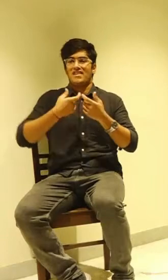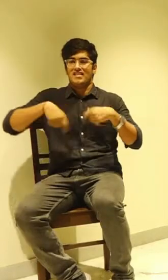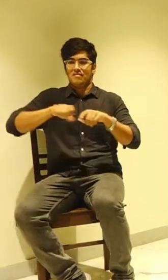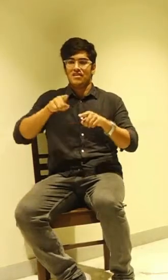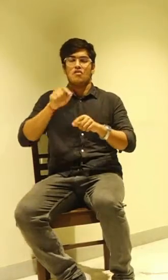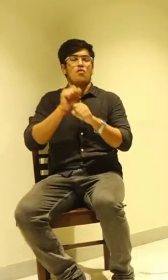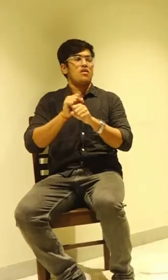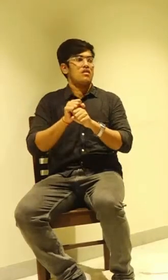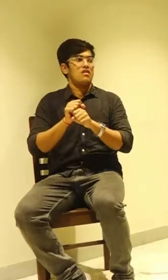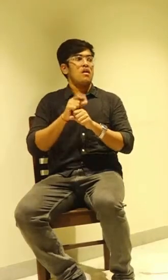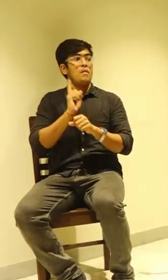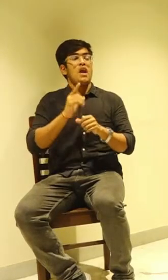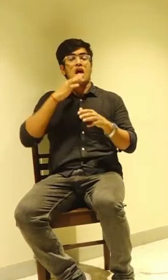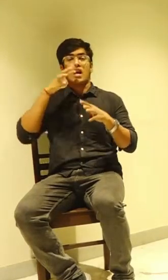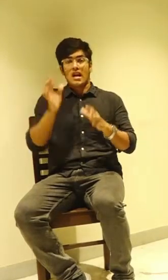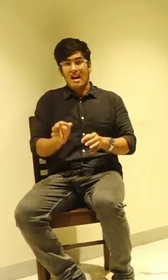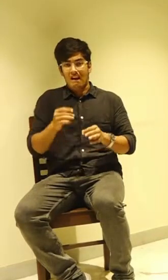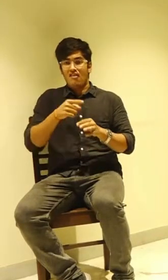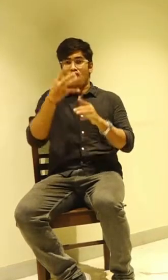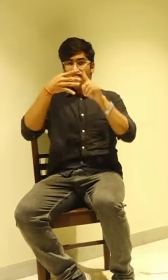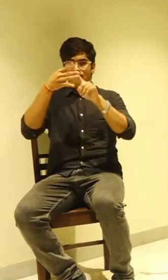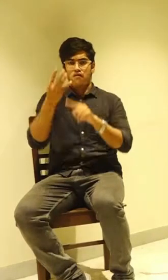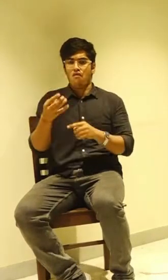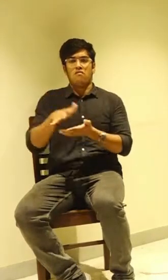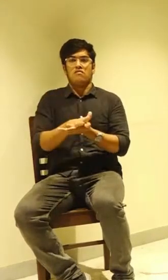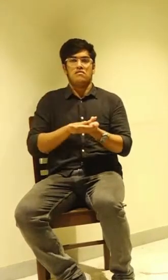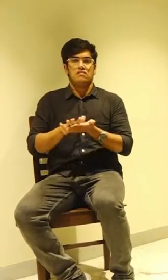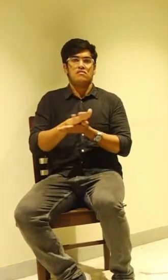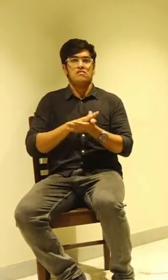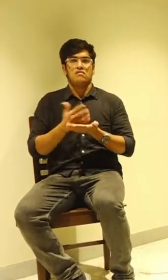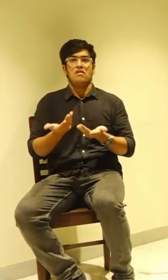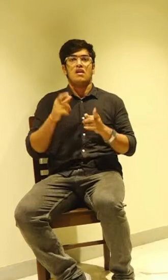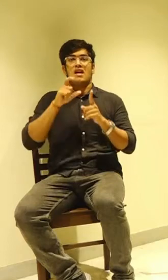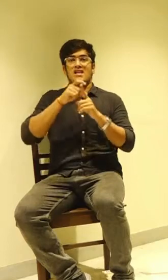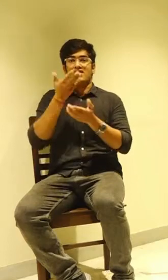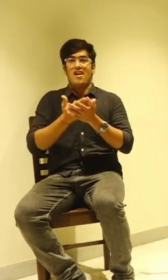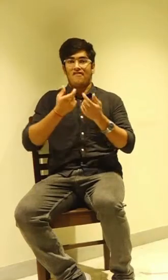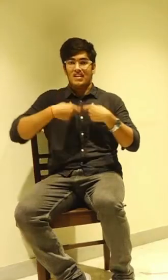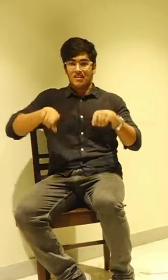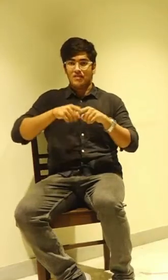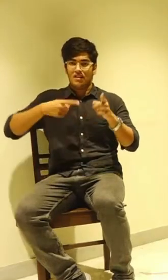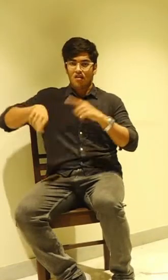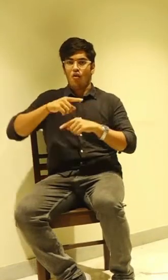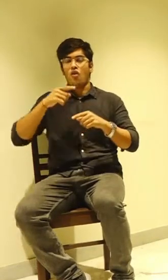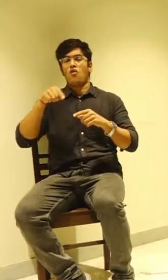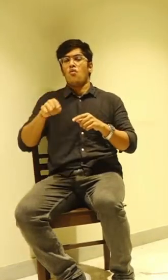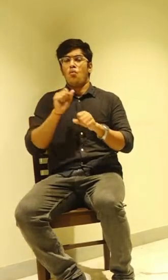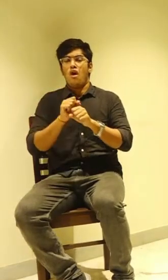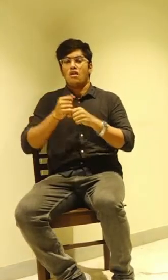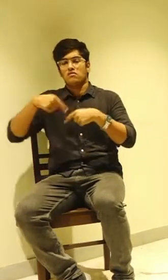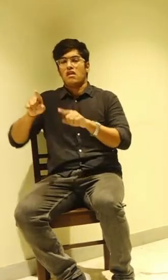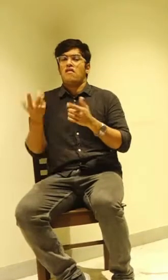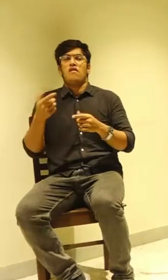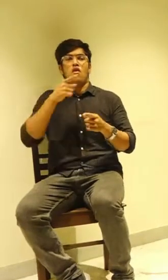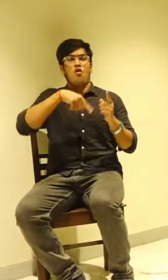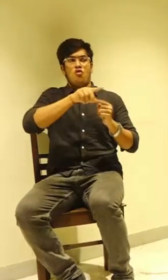none of these preconditions existed. The drafting committee went against an express decision of the assembly. There